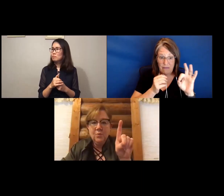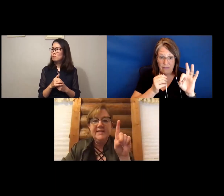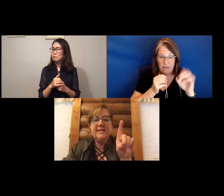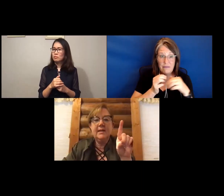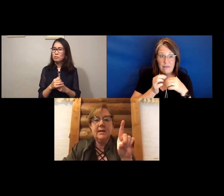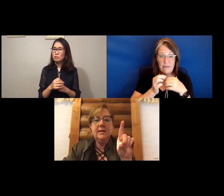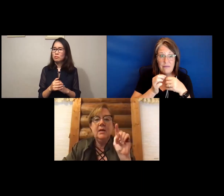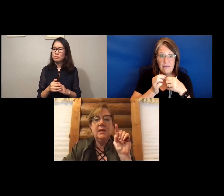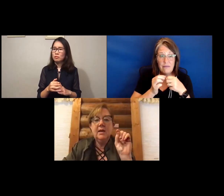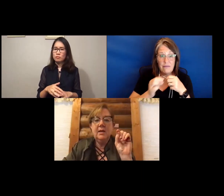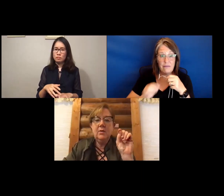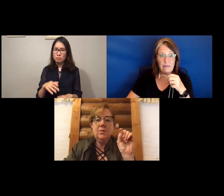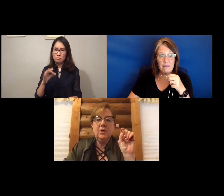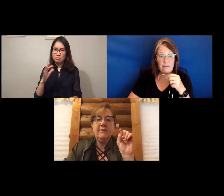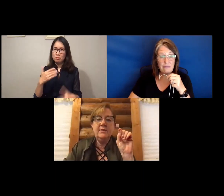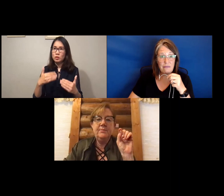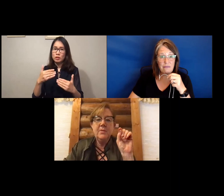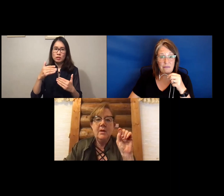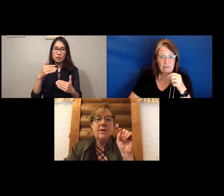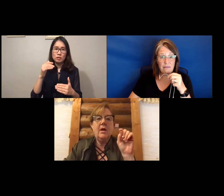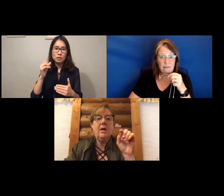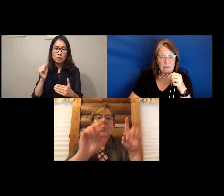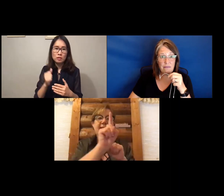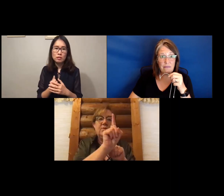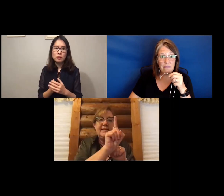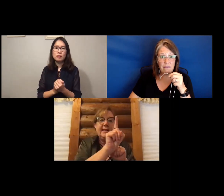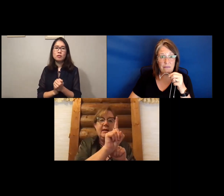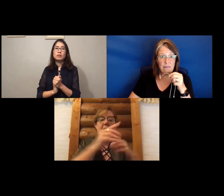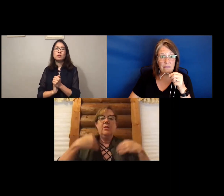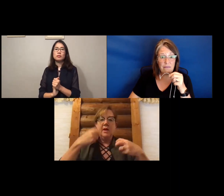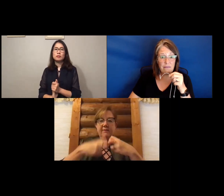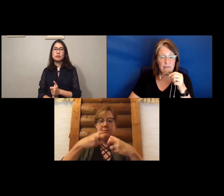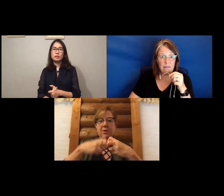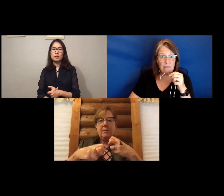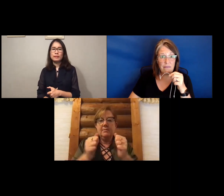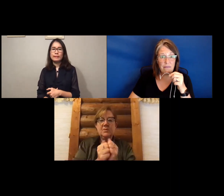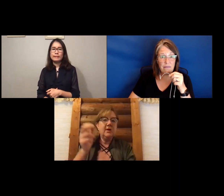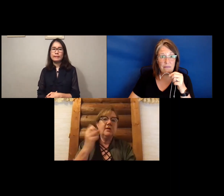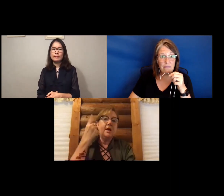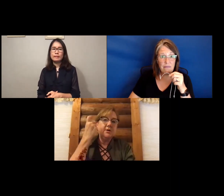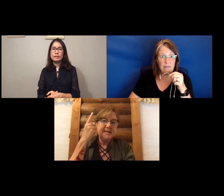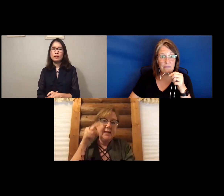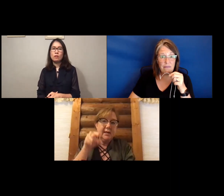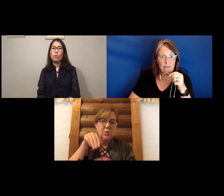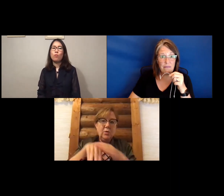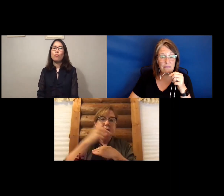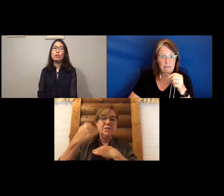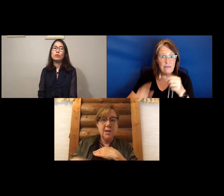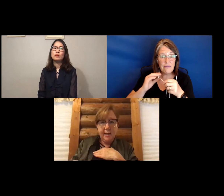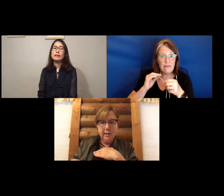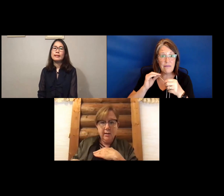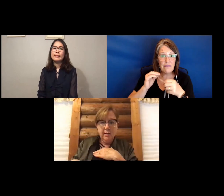Amy, 1 second. They're having, one second. They're having problems with understanding you